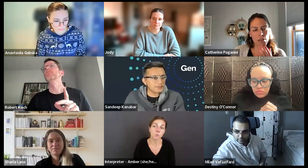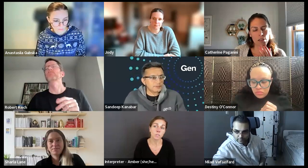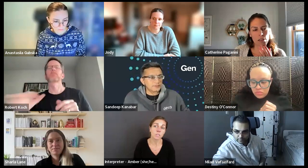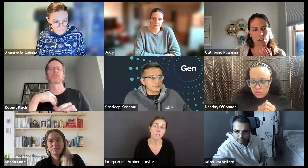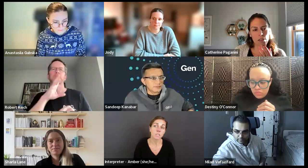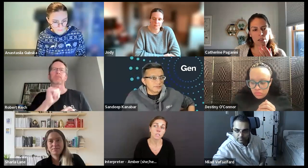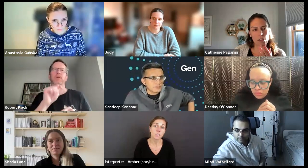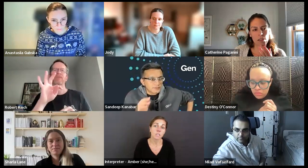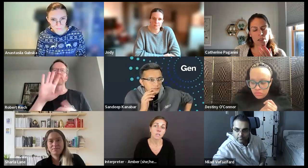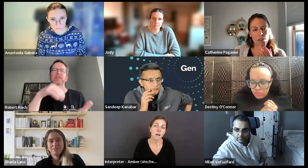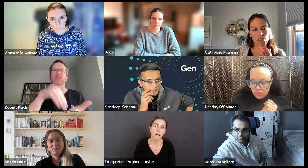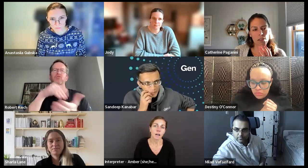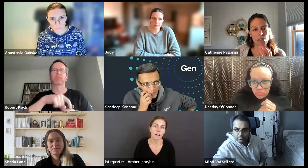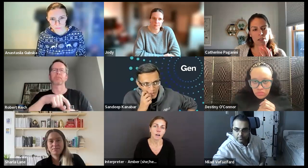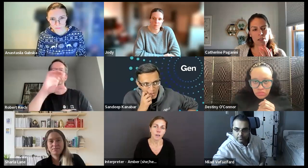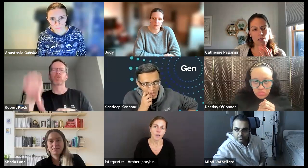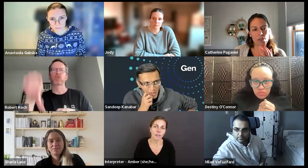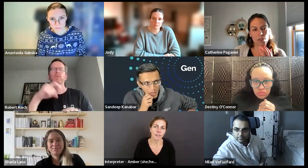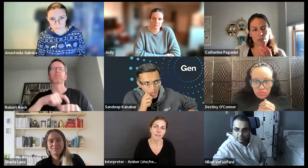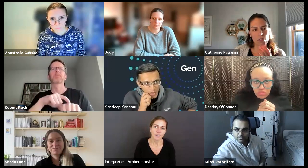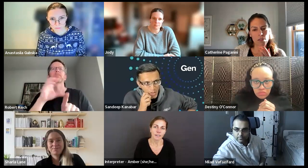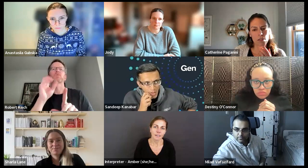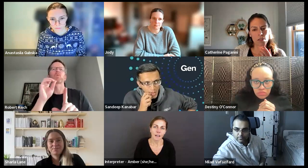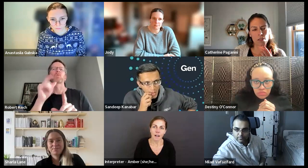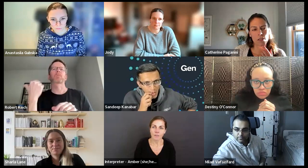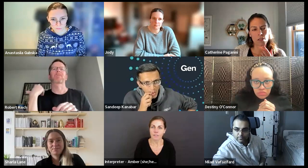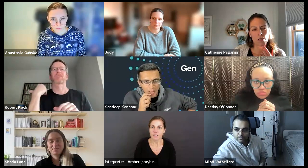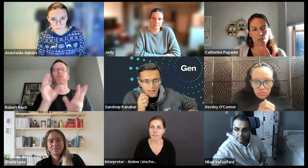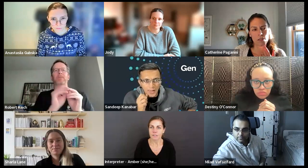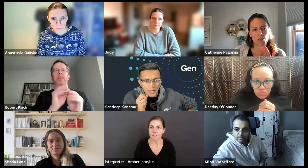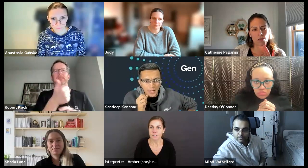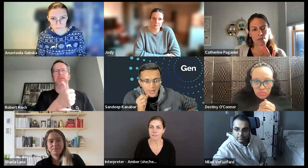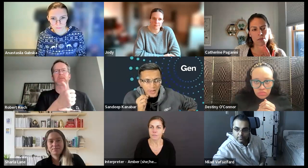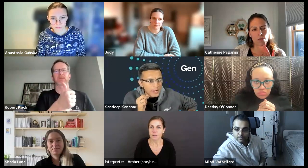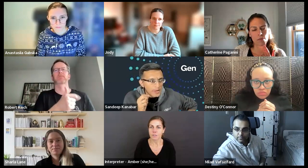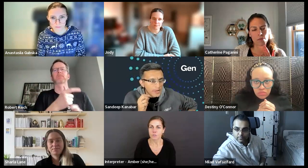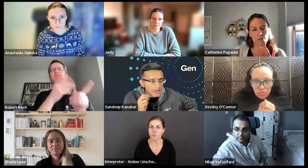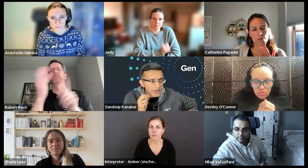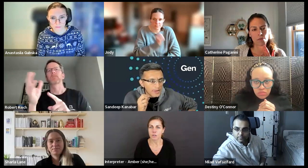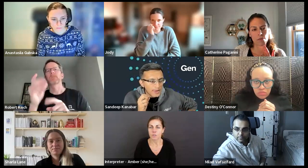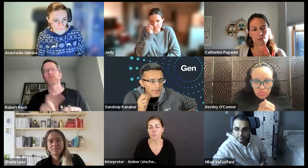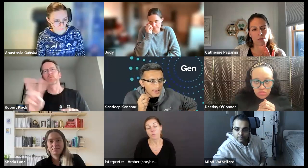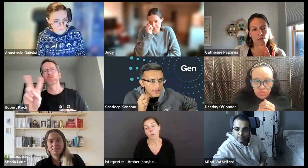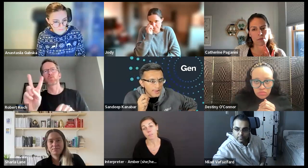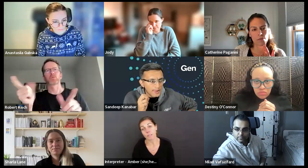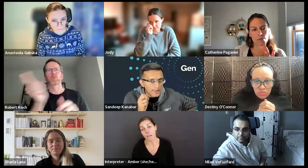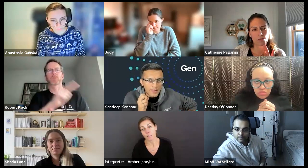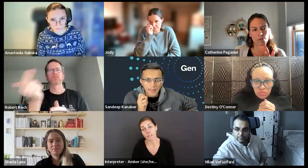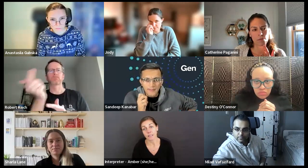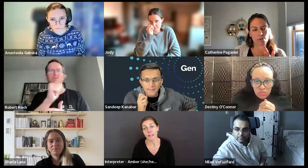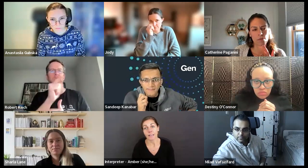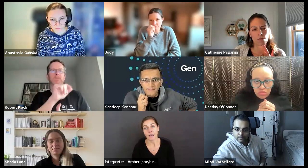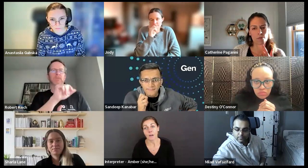2. Huh. Okay. Yeah, I was thinking based on Chicago time. Before it was